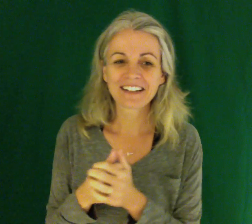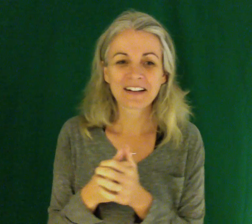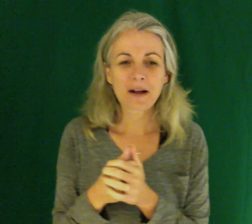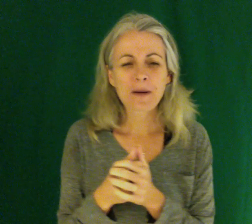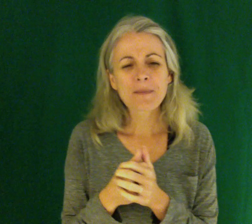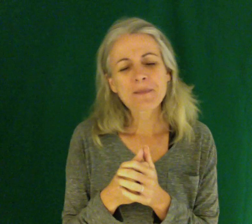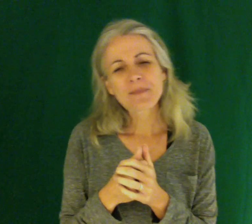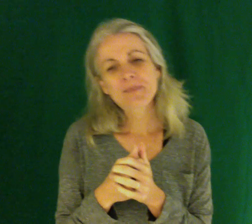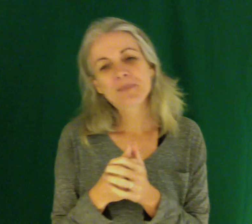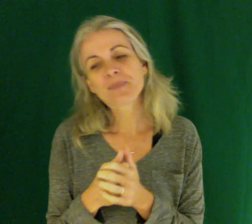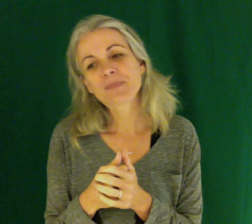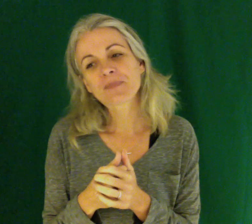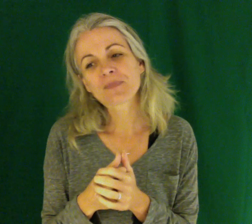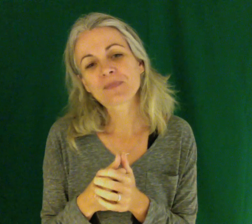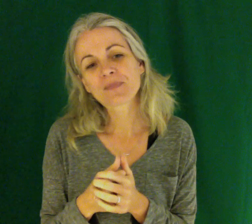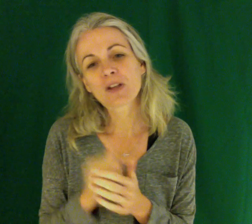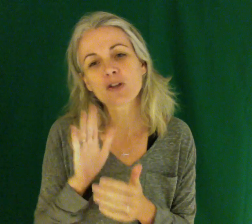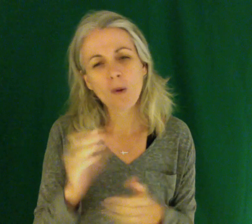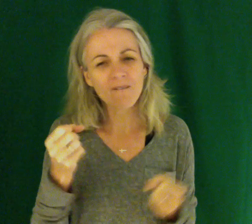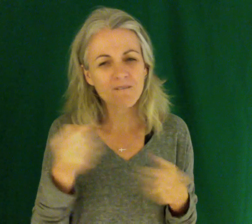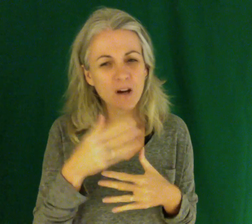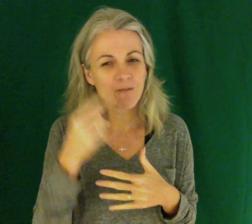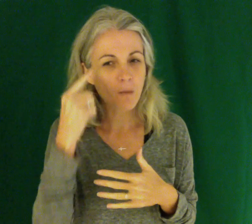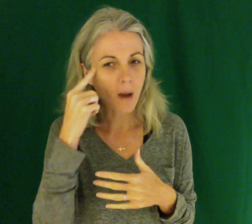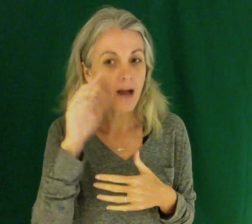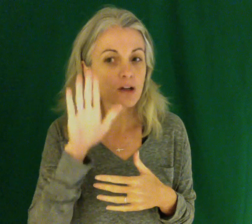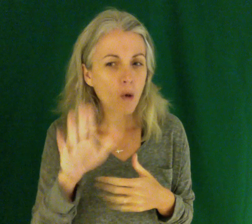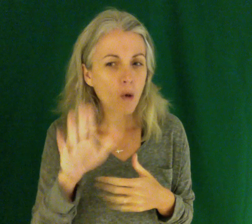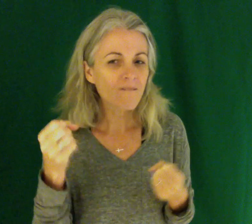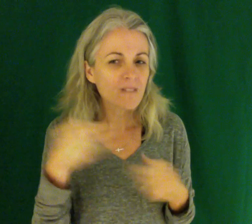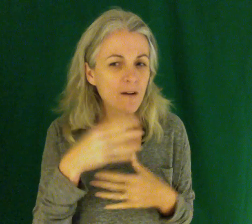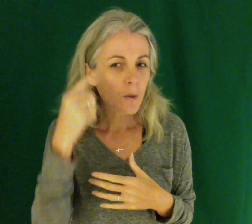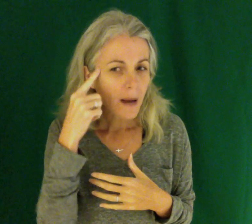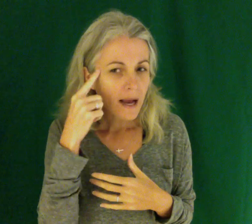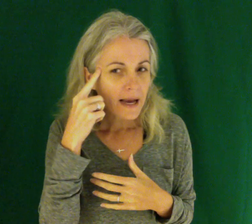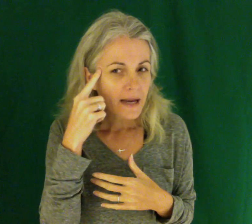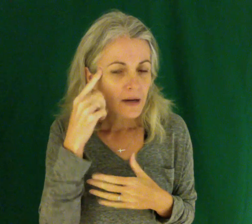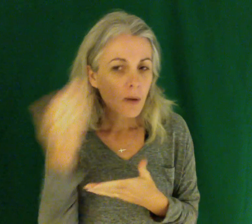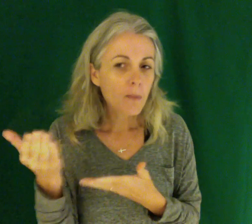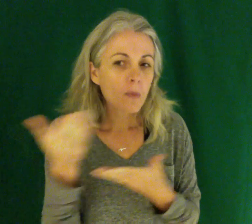Place the fearful mind, place your fearful mind in the cradle of loving